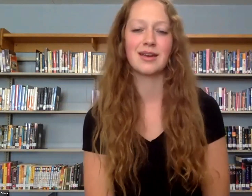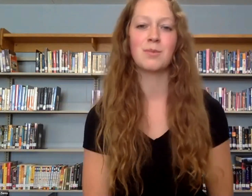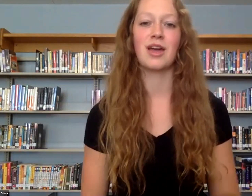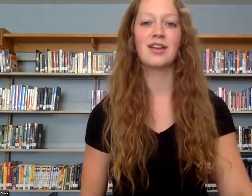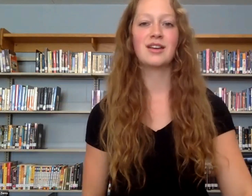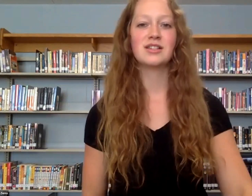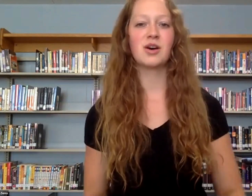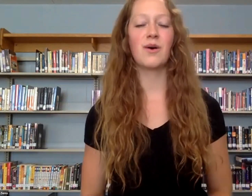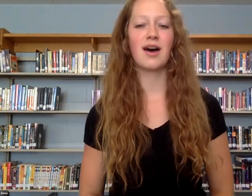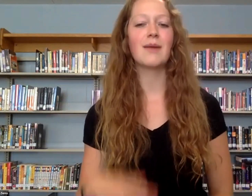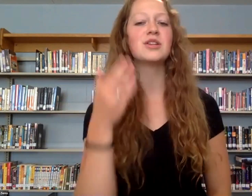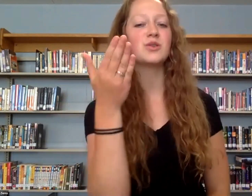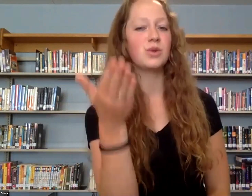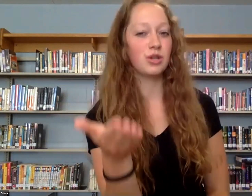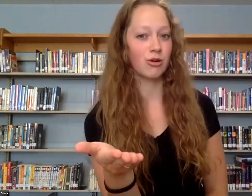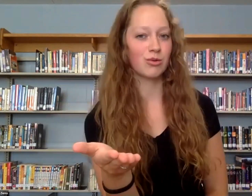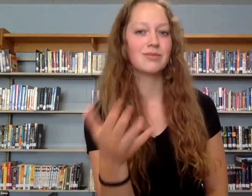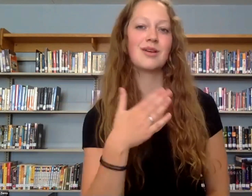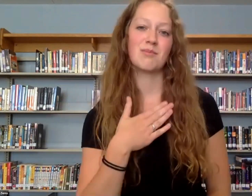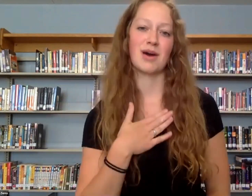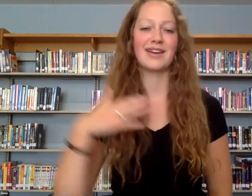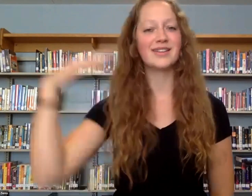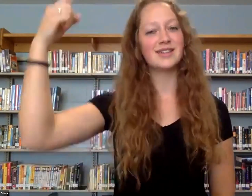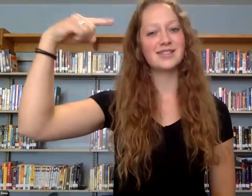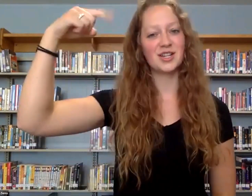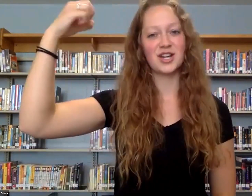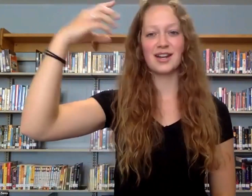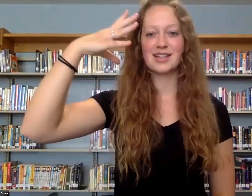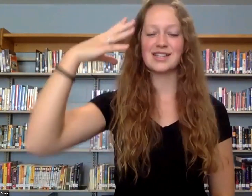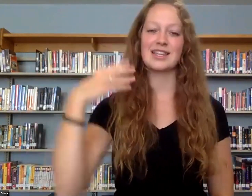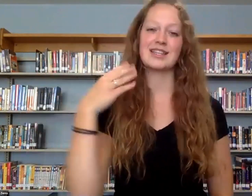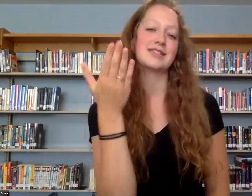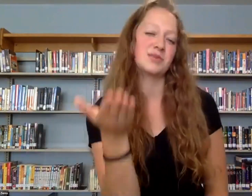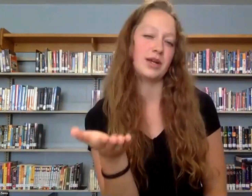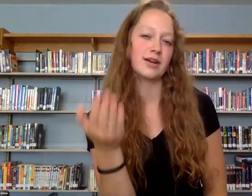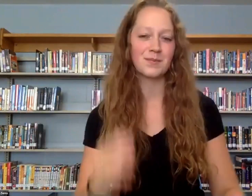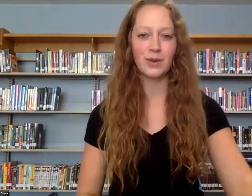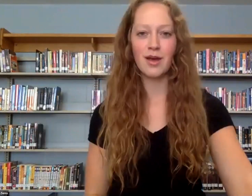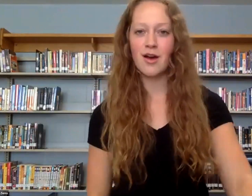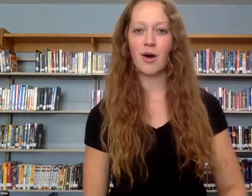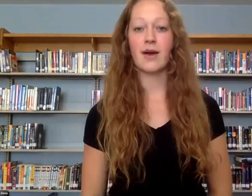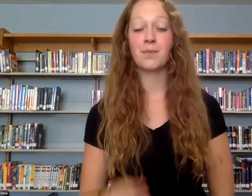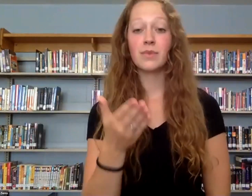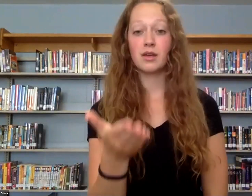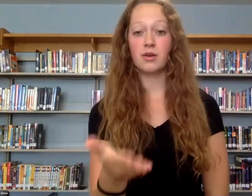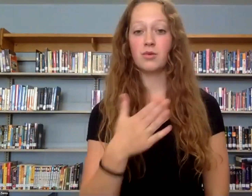but so I'm going to do you, my sunshine, because I think that's sweeter. Okay, you,